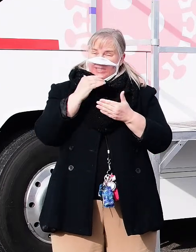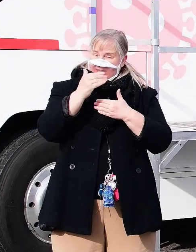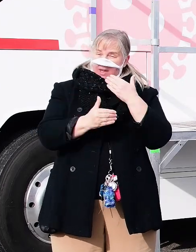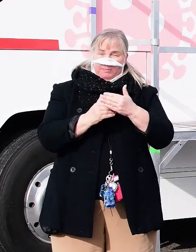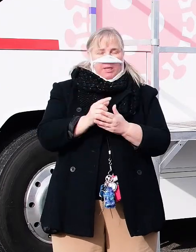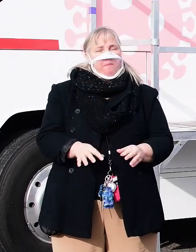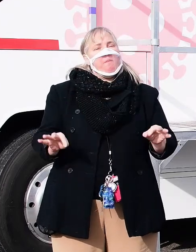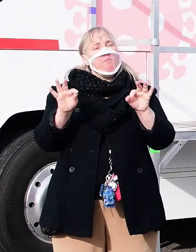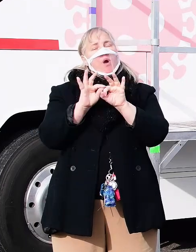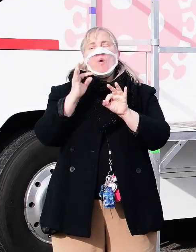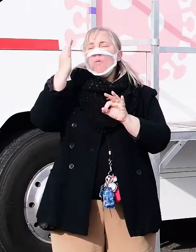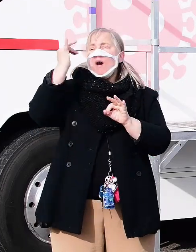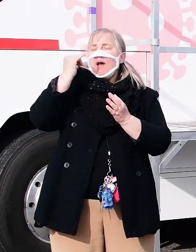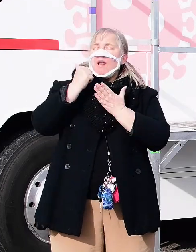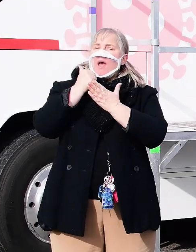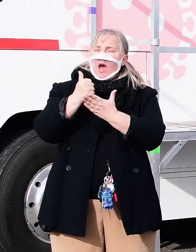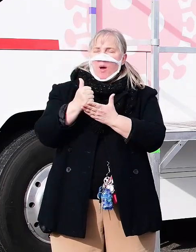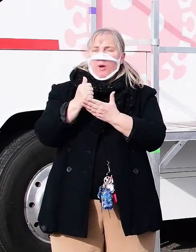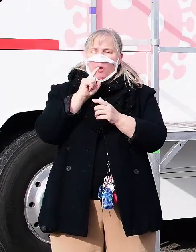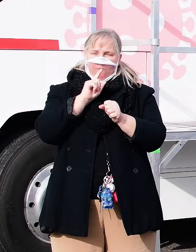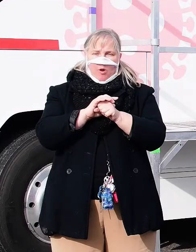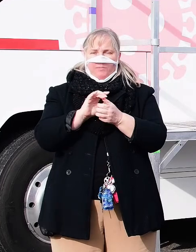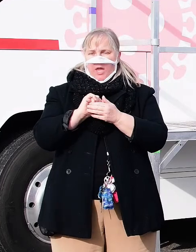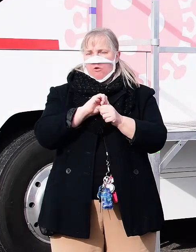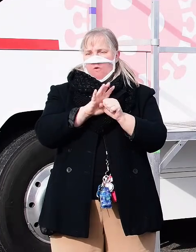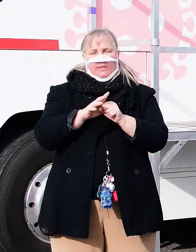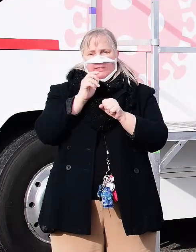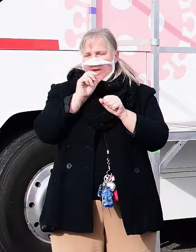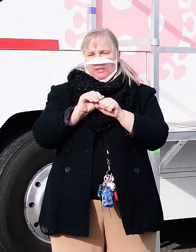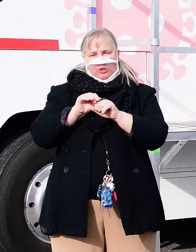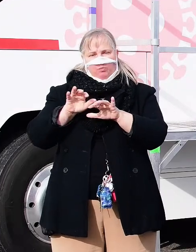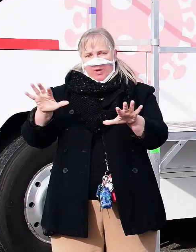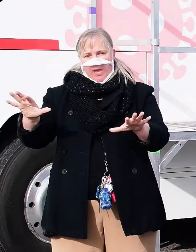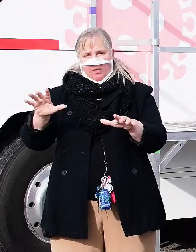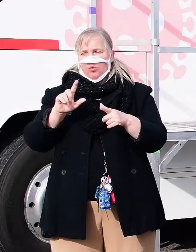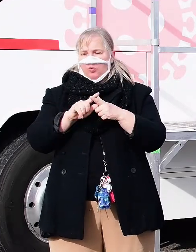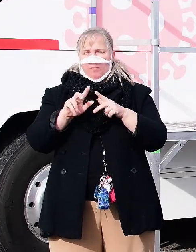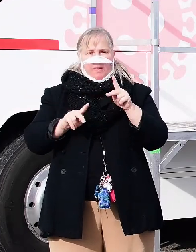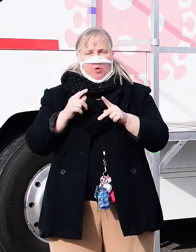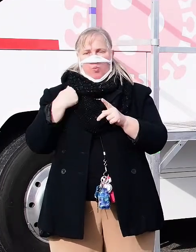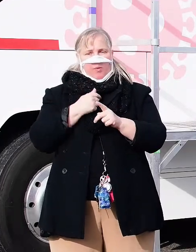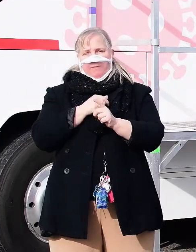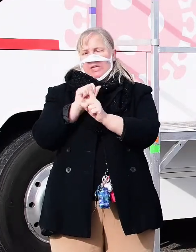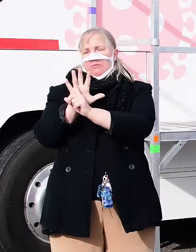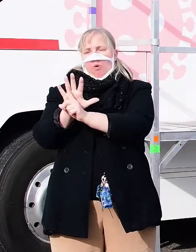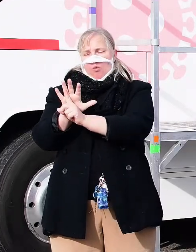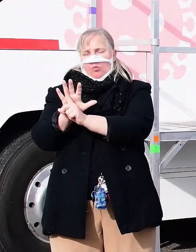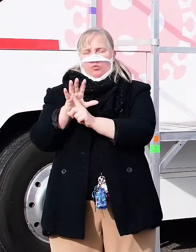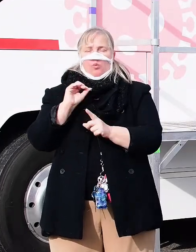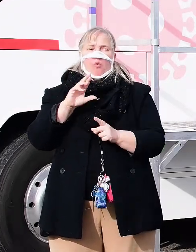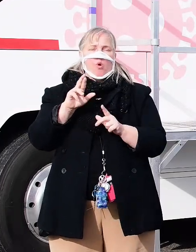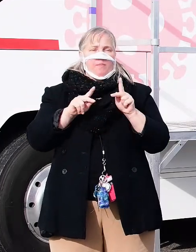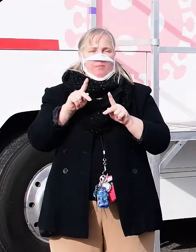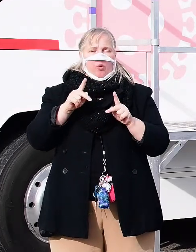to help confirm that COVID has not spread to those we have exposed or those not experiencing